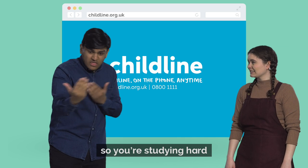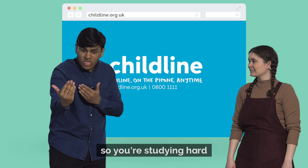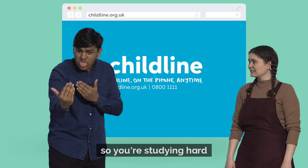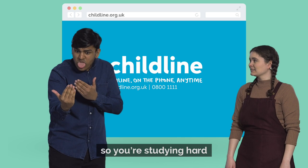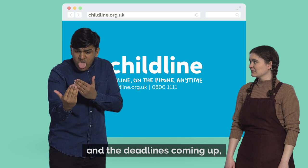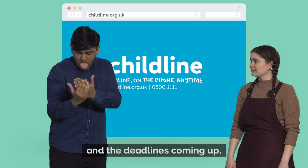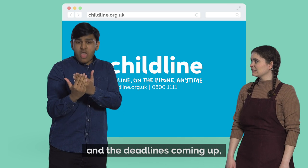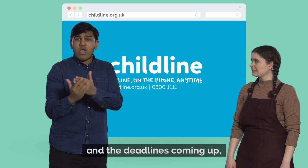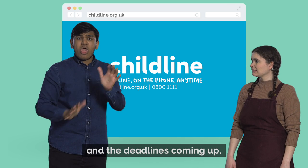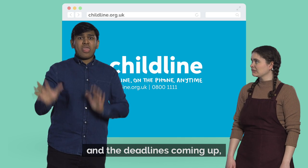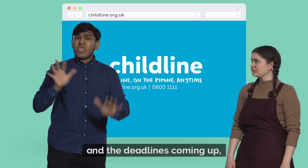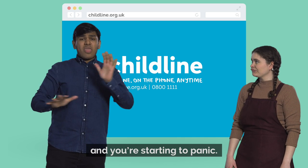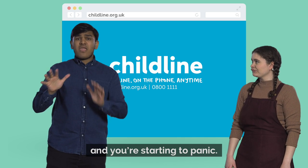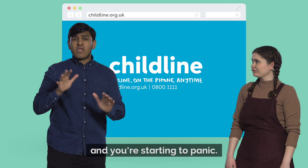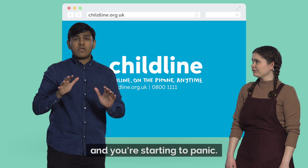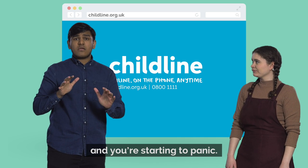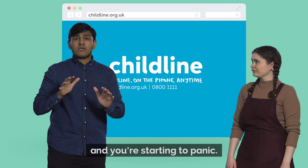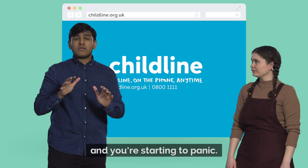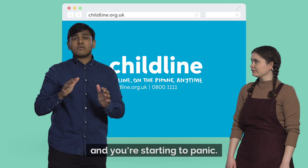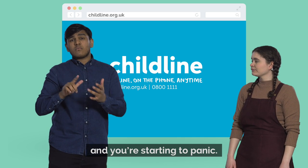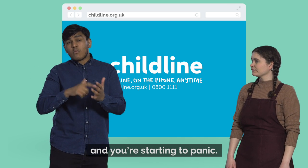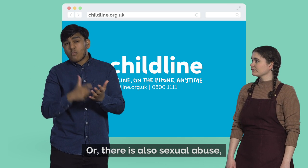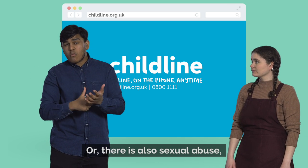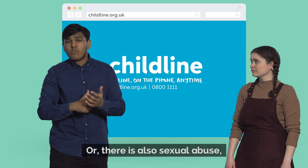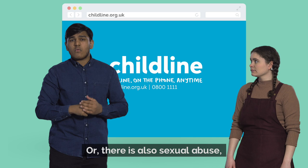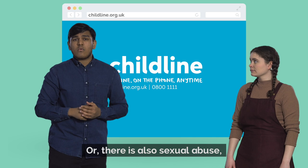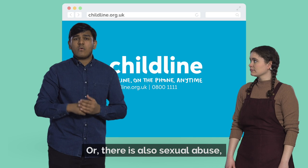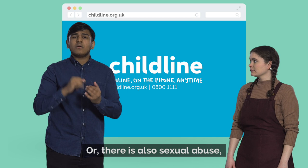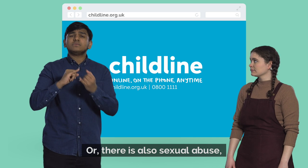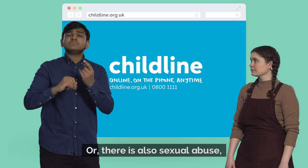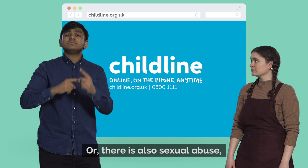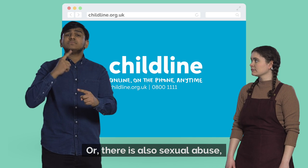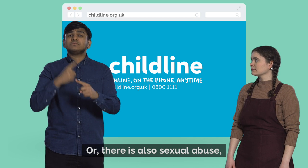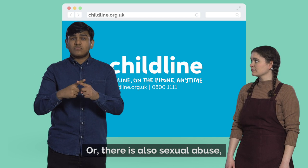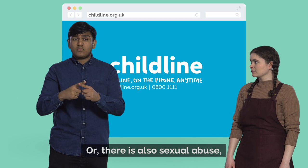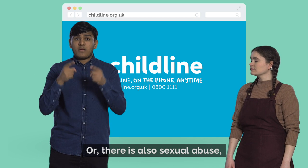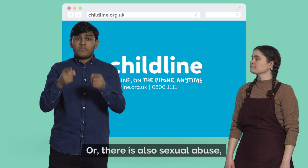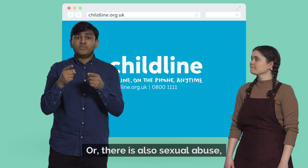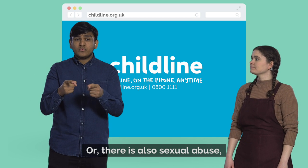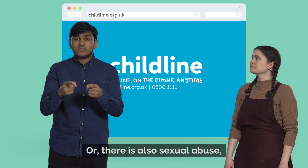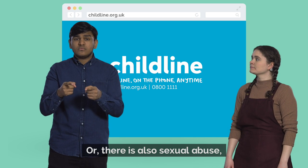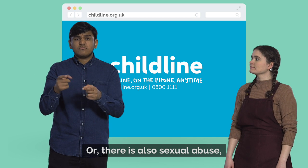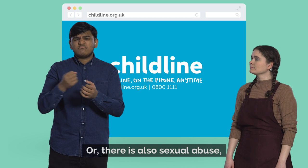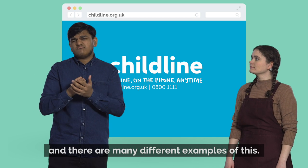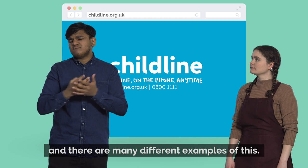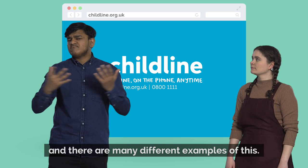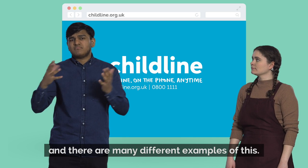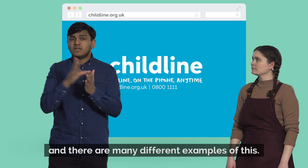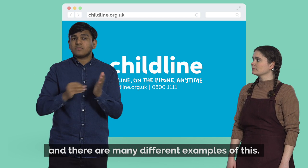hard and the deadline's coming up and you're starting to panic. Or there is also sexual abuse. And there are many different examples